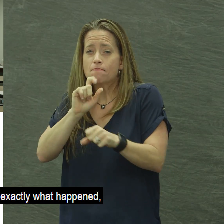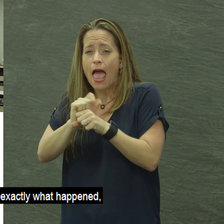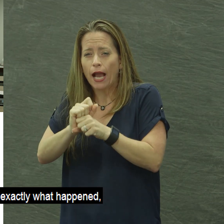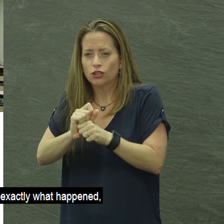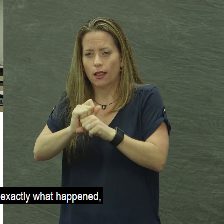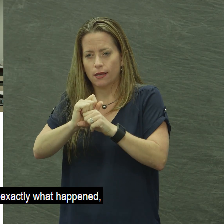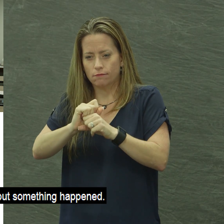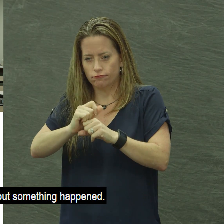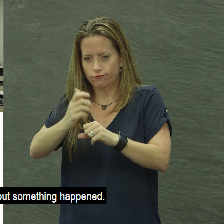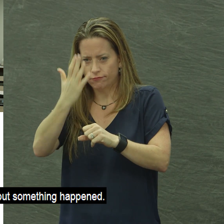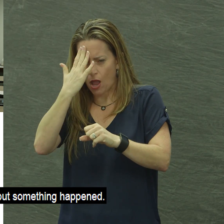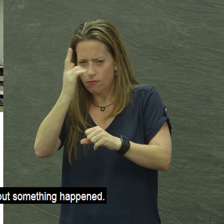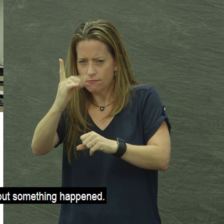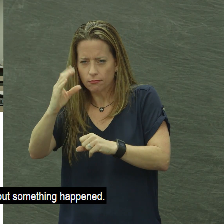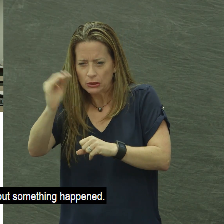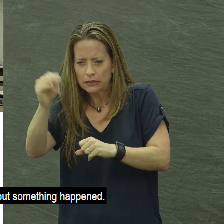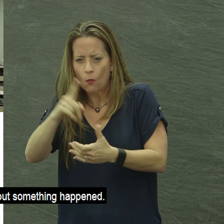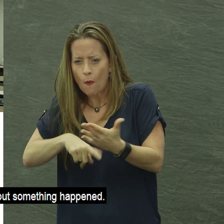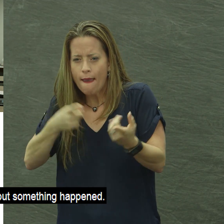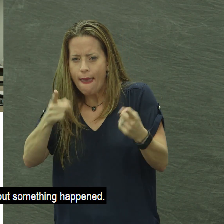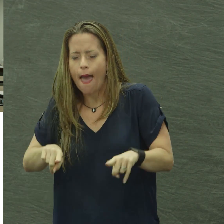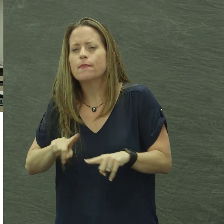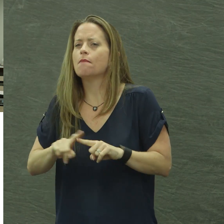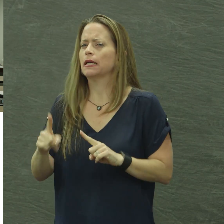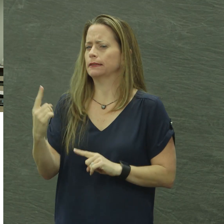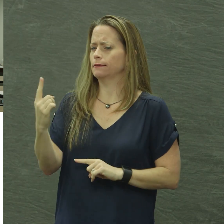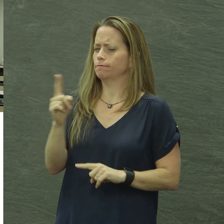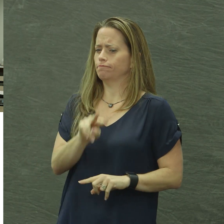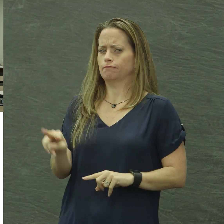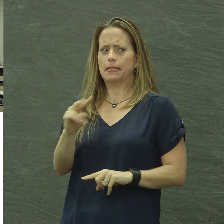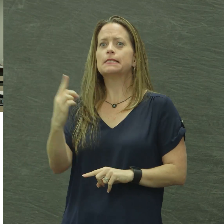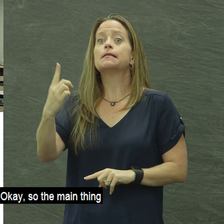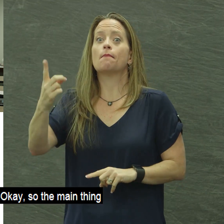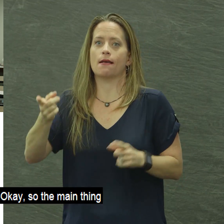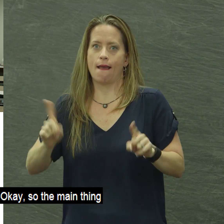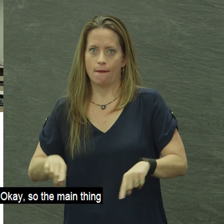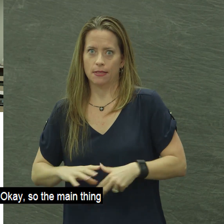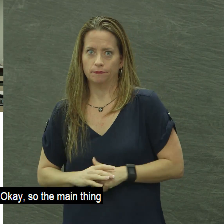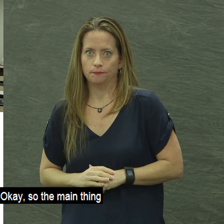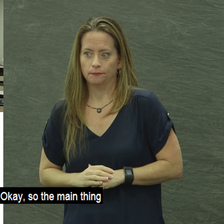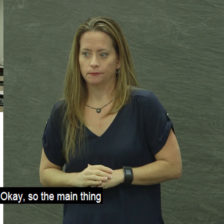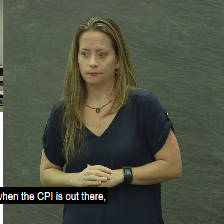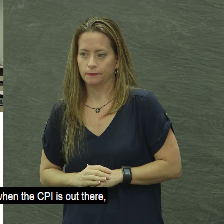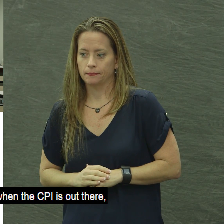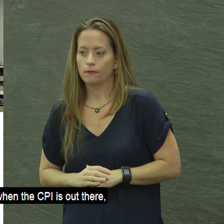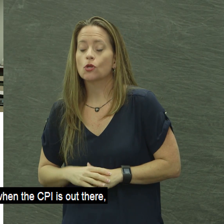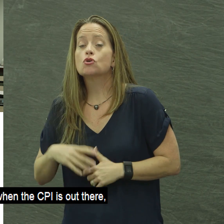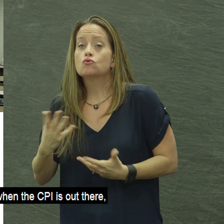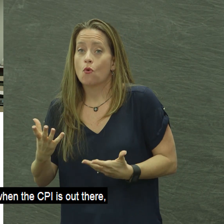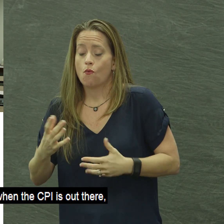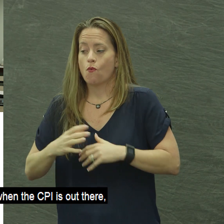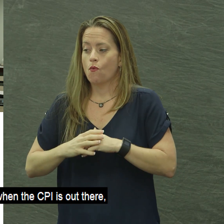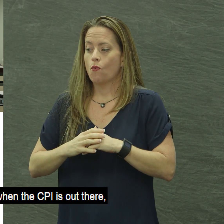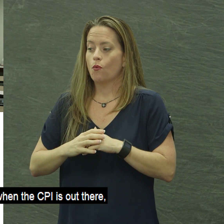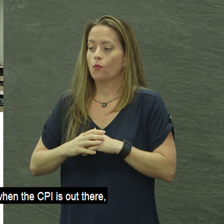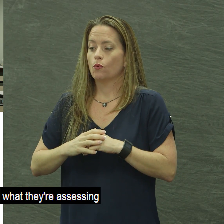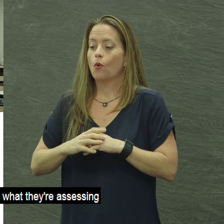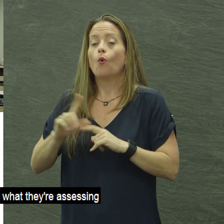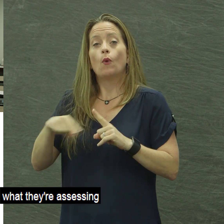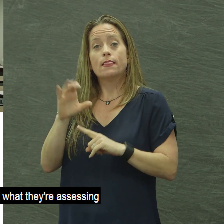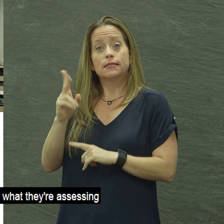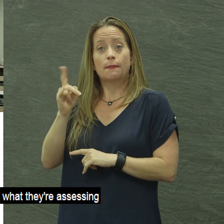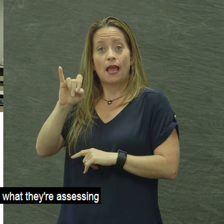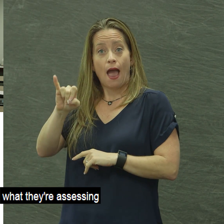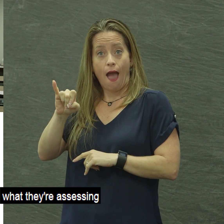happened, but something happened. Okay. So the main thing when the CPI is out there,